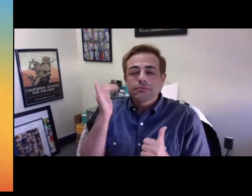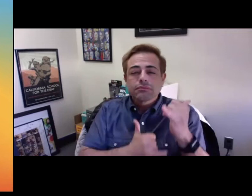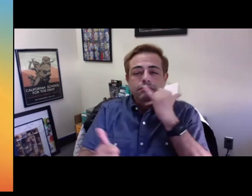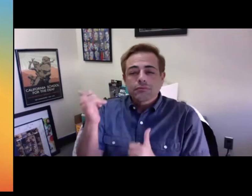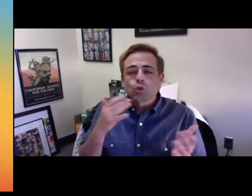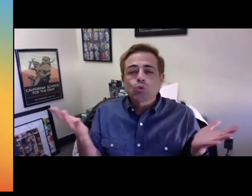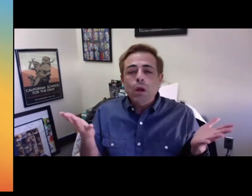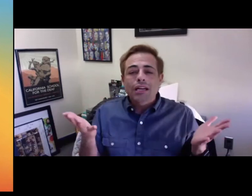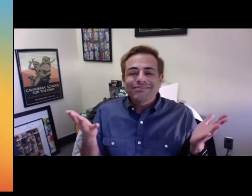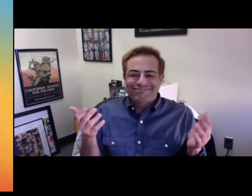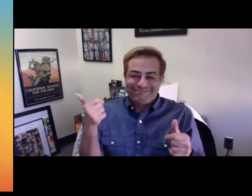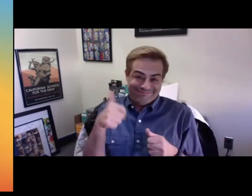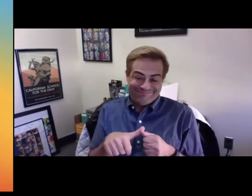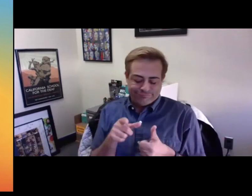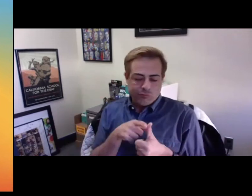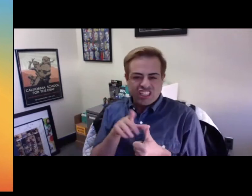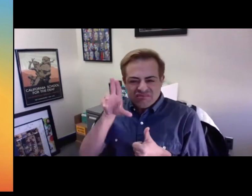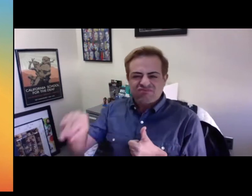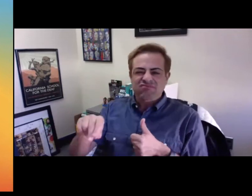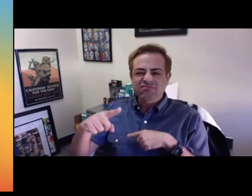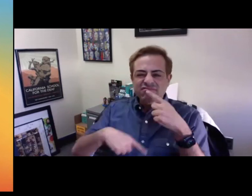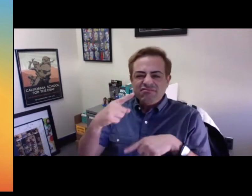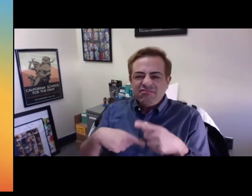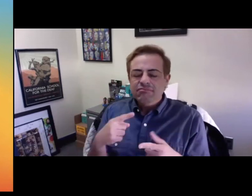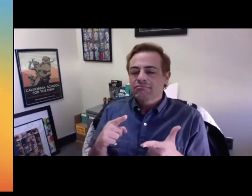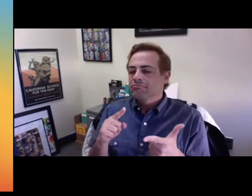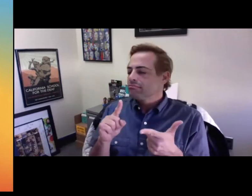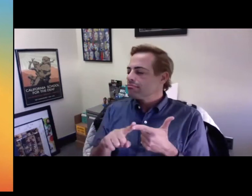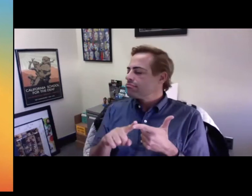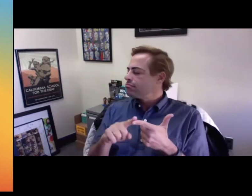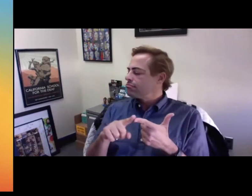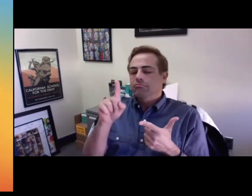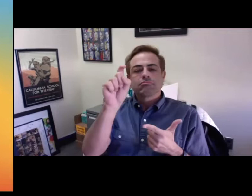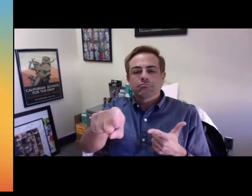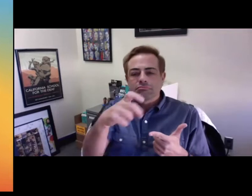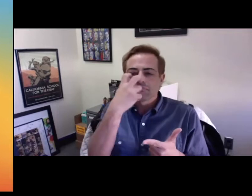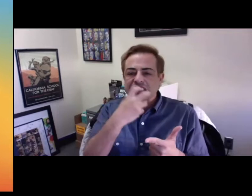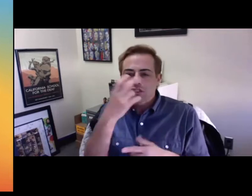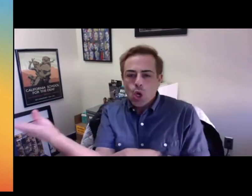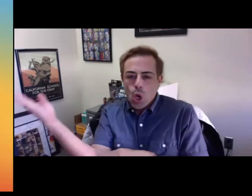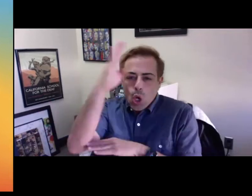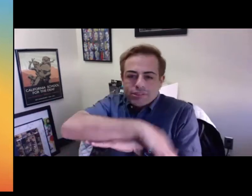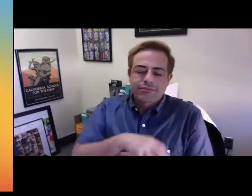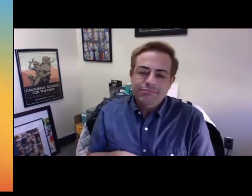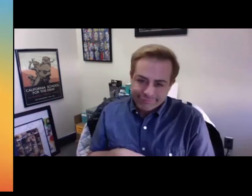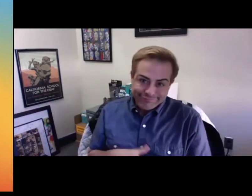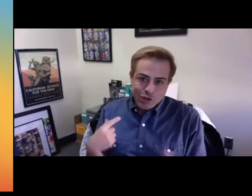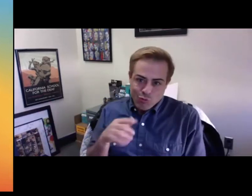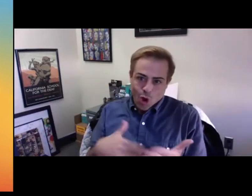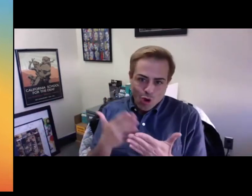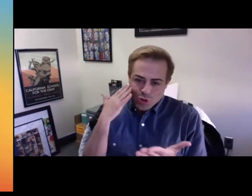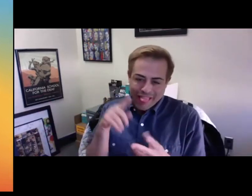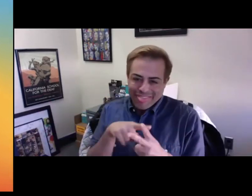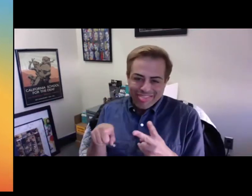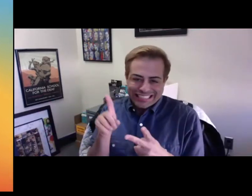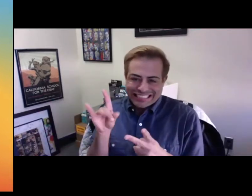Okay, so we've made a lot of mistakes in the past. One of them was saying no to sign language. One of them